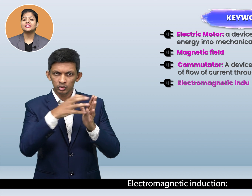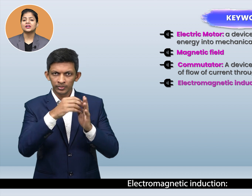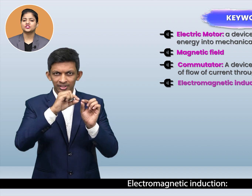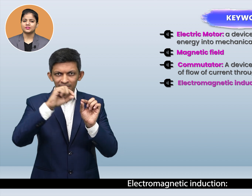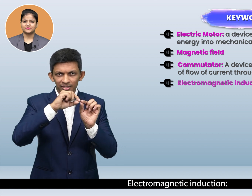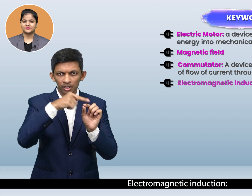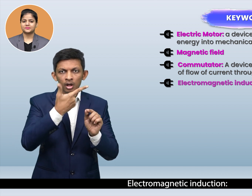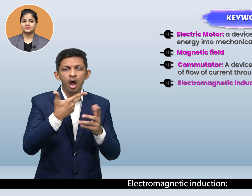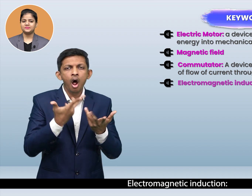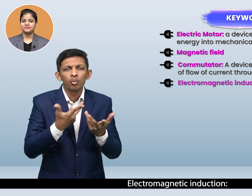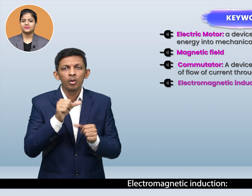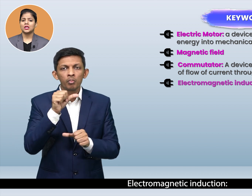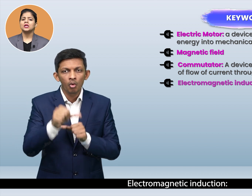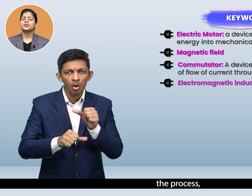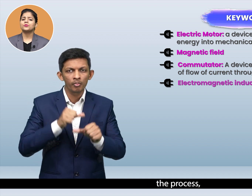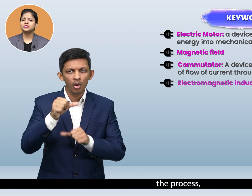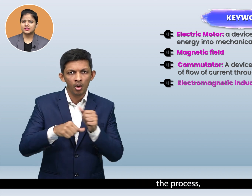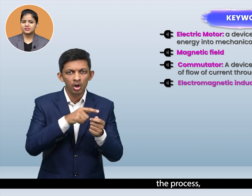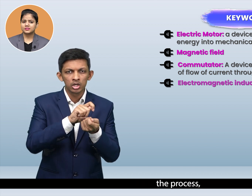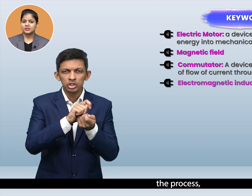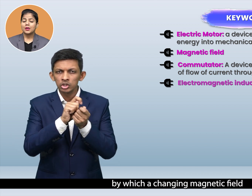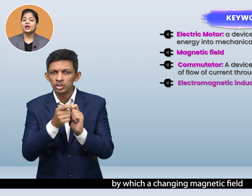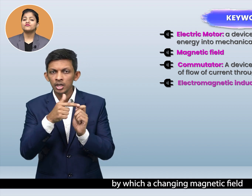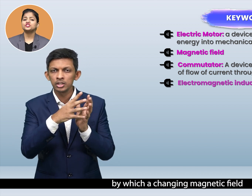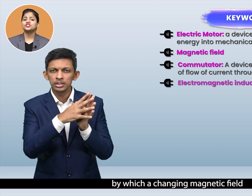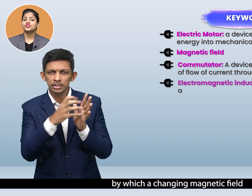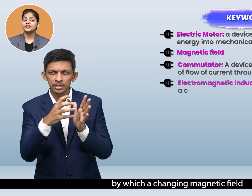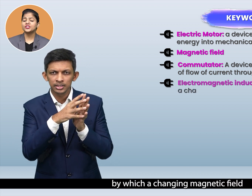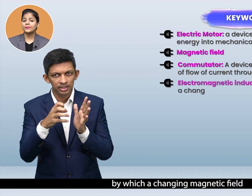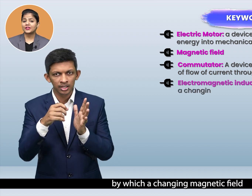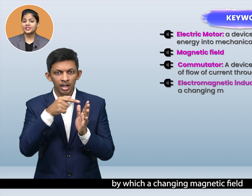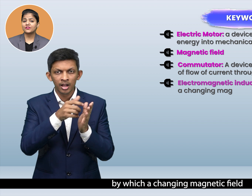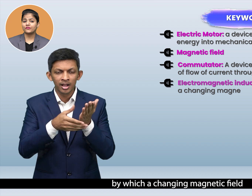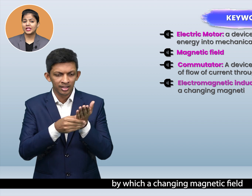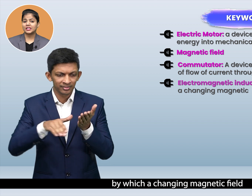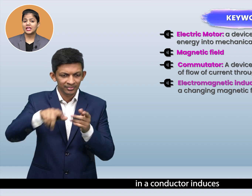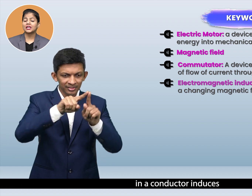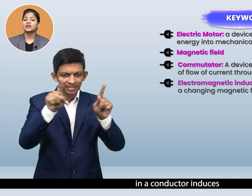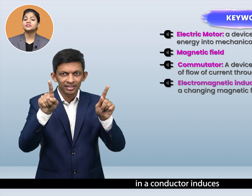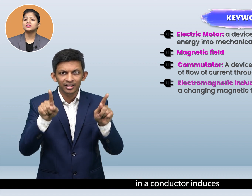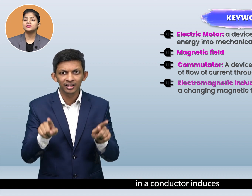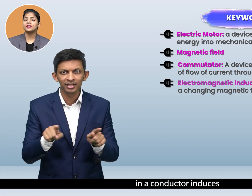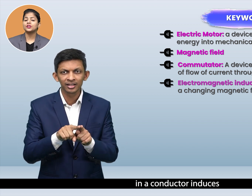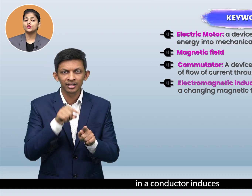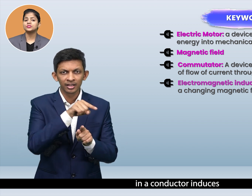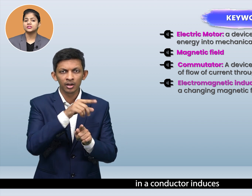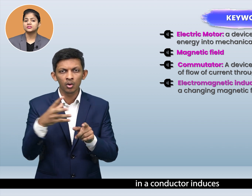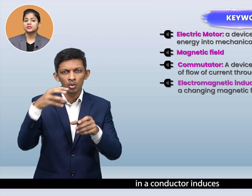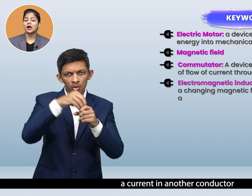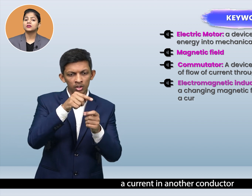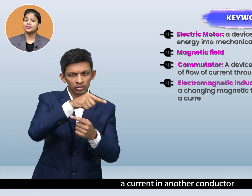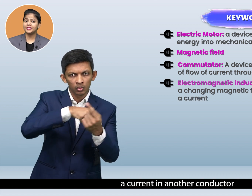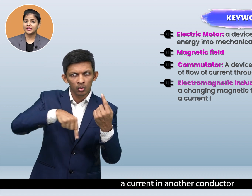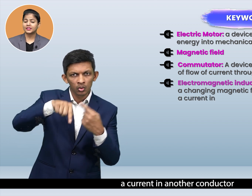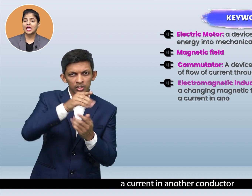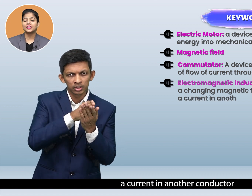Electromagnetic induction, the process by which a changing magnetic field in a conductor induces